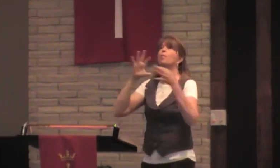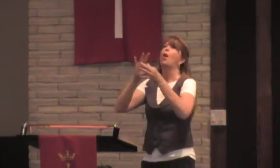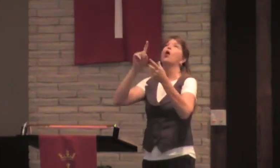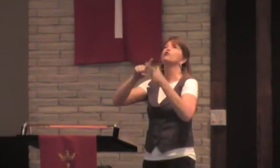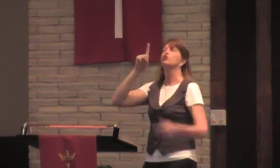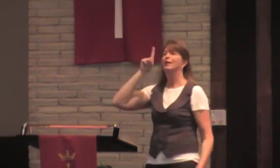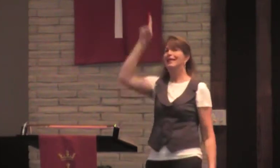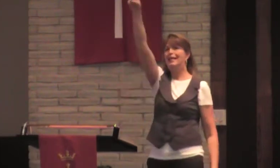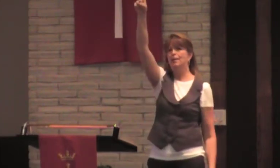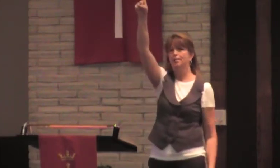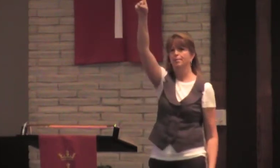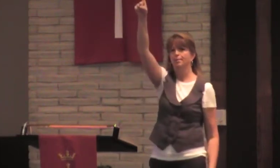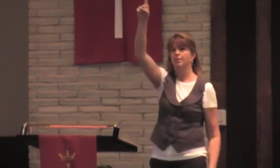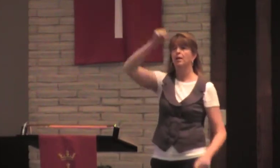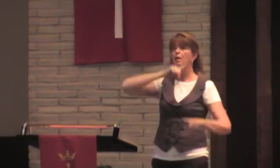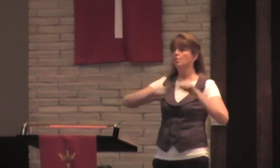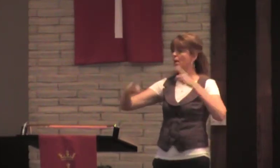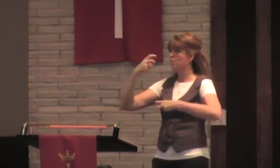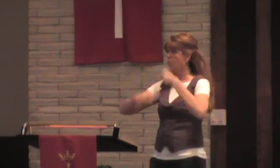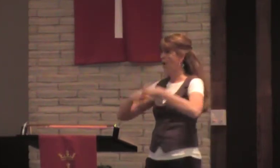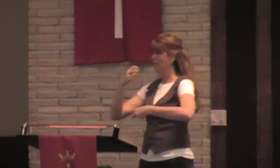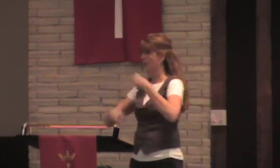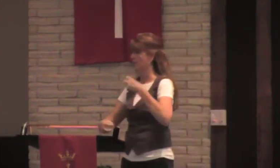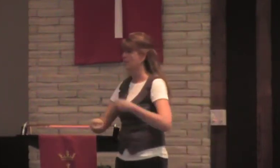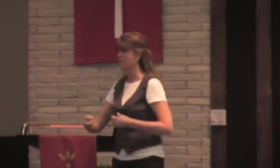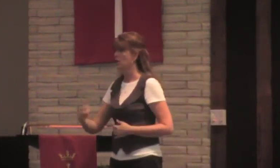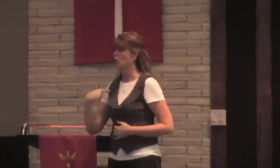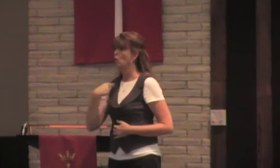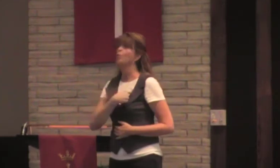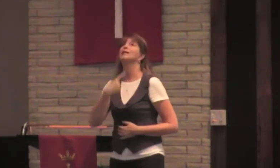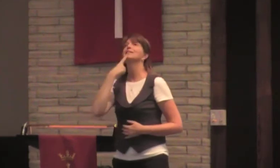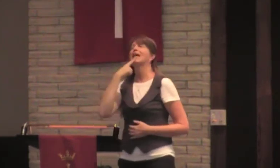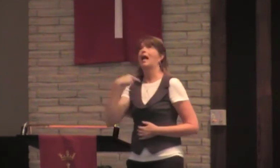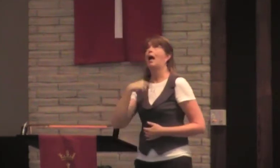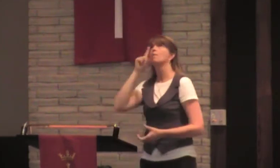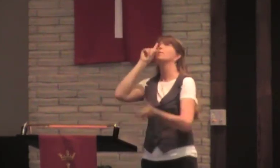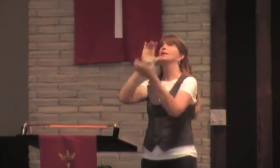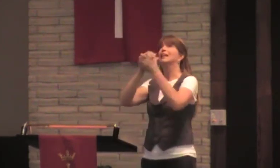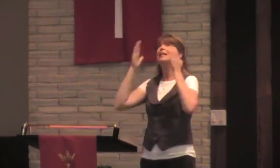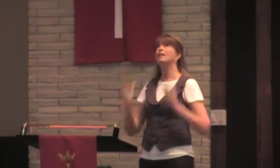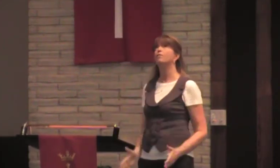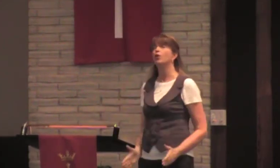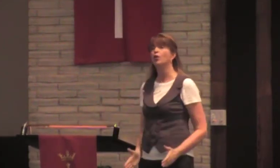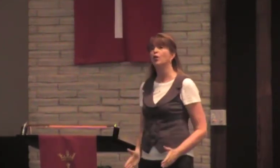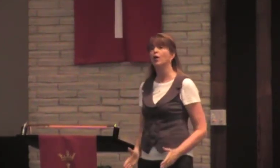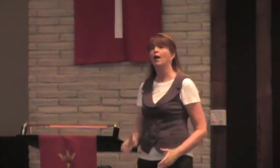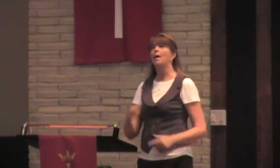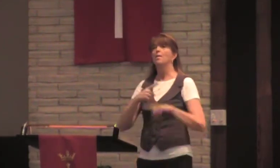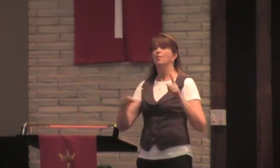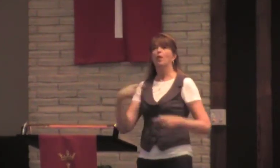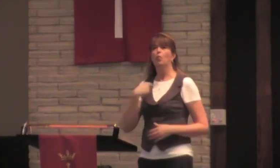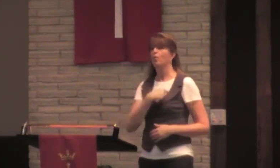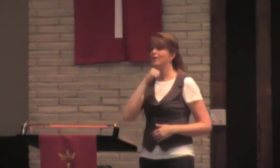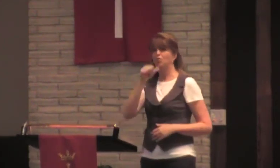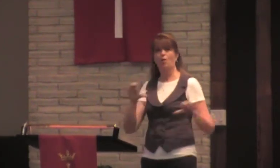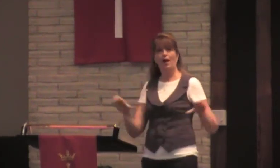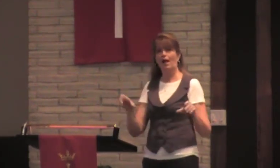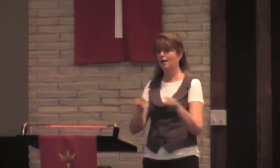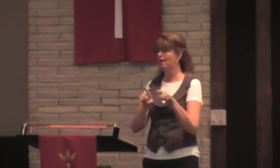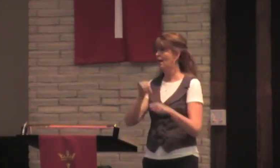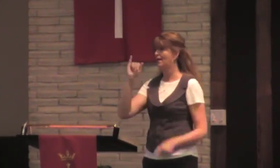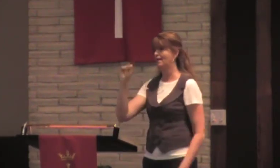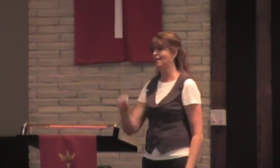Your life belongs to Him. But the problem is we say, I'm a